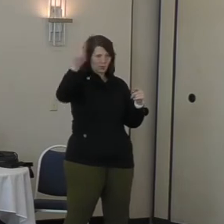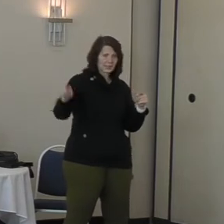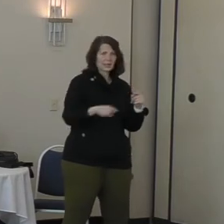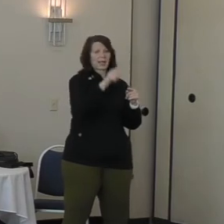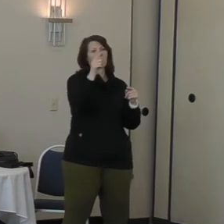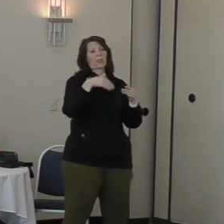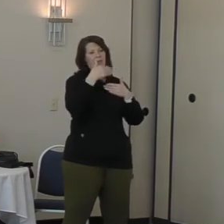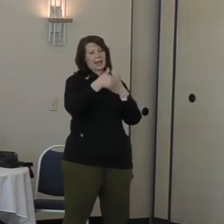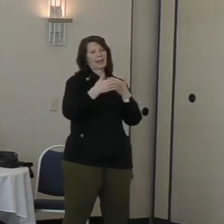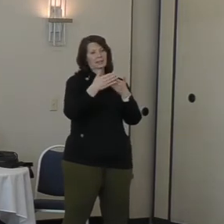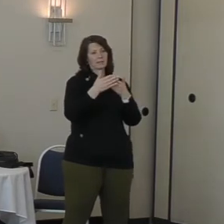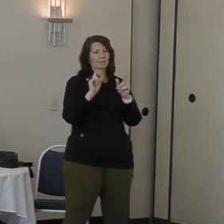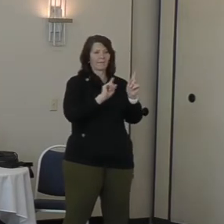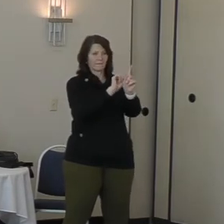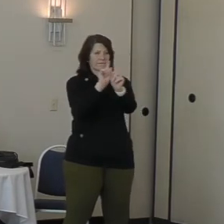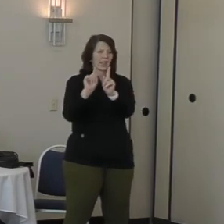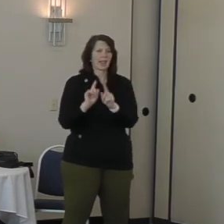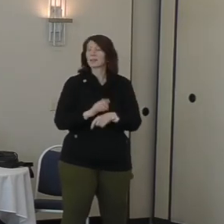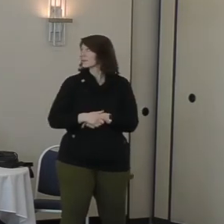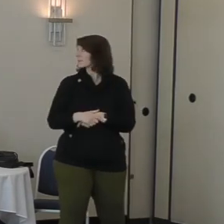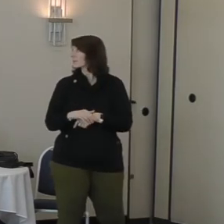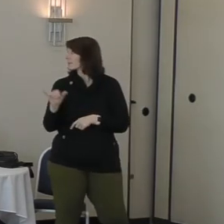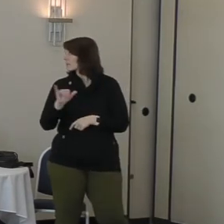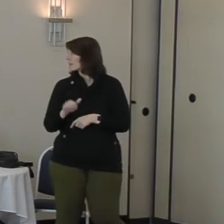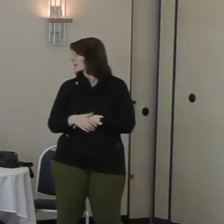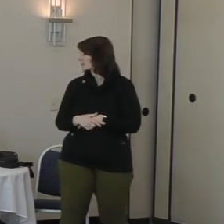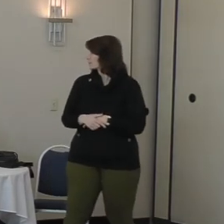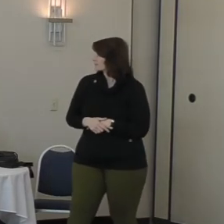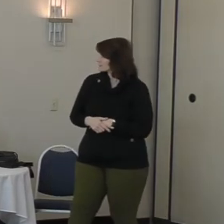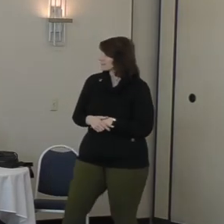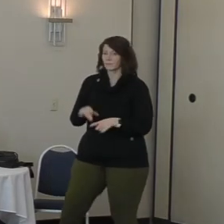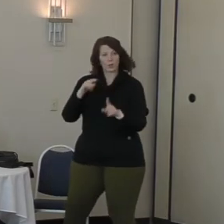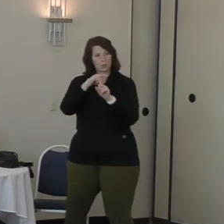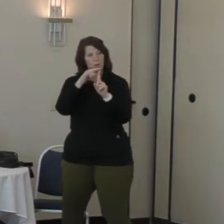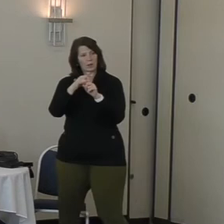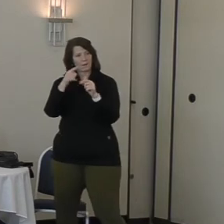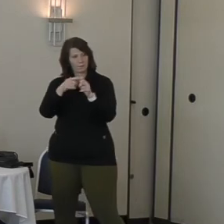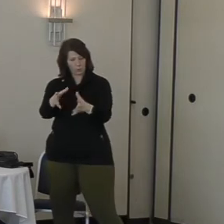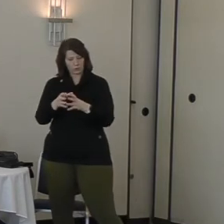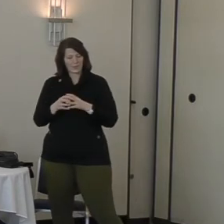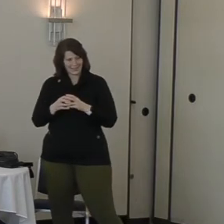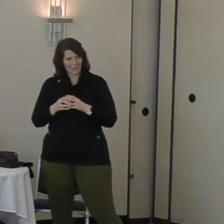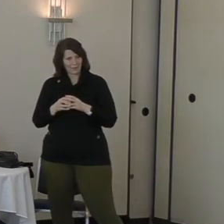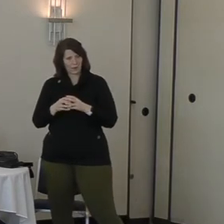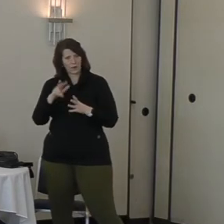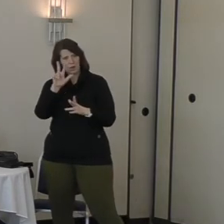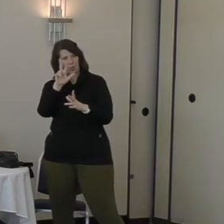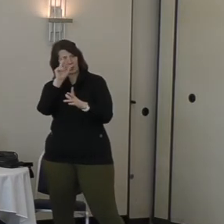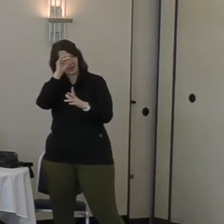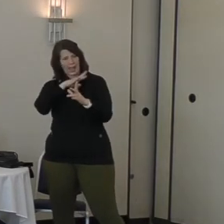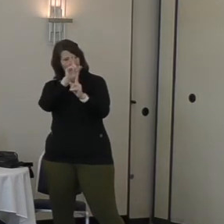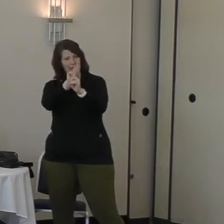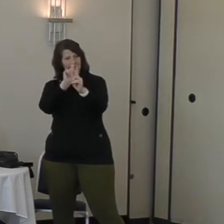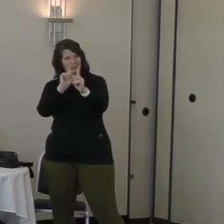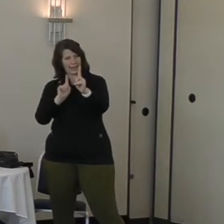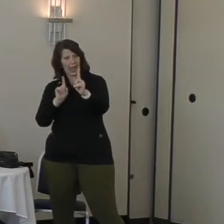space, okay? Same idea, ruck, first receiver, three guys in a stack,